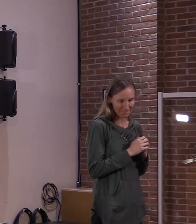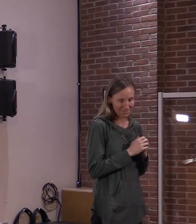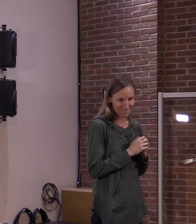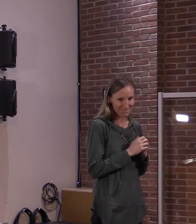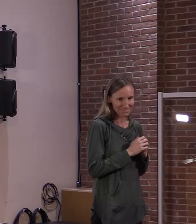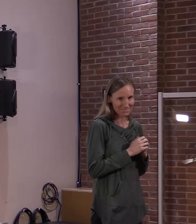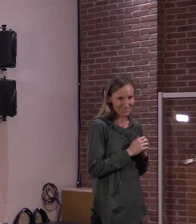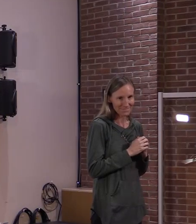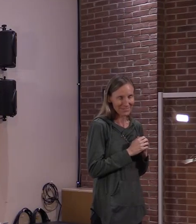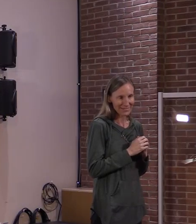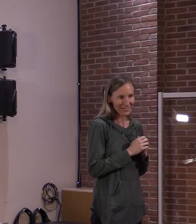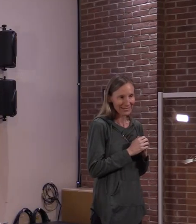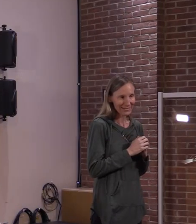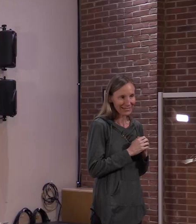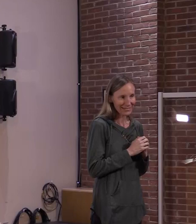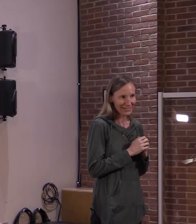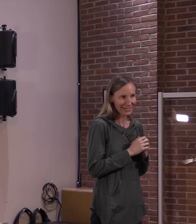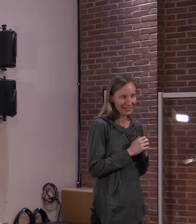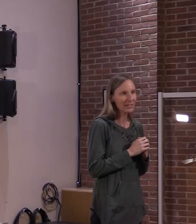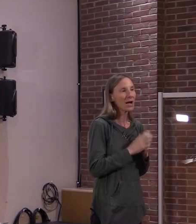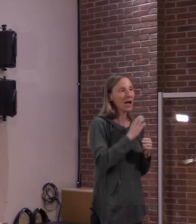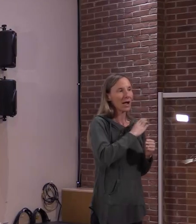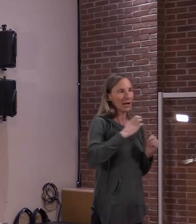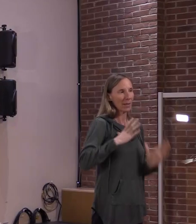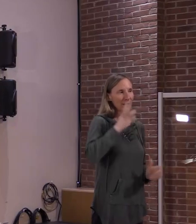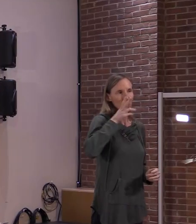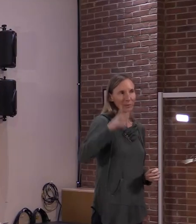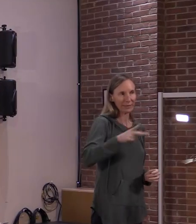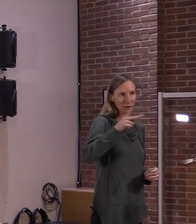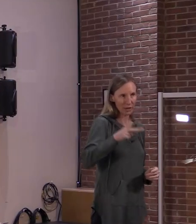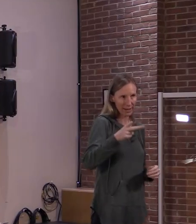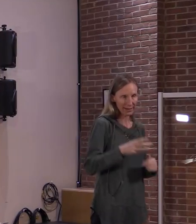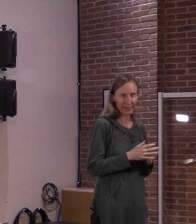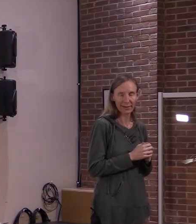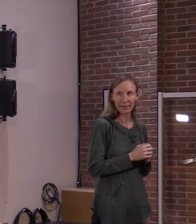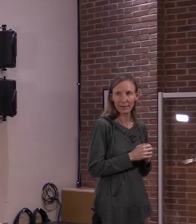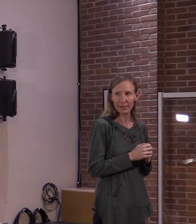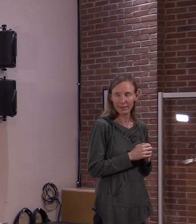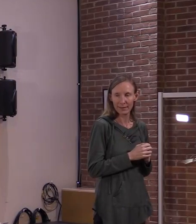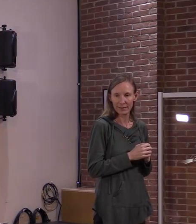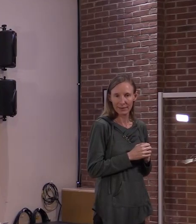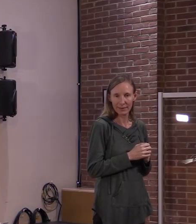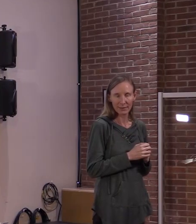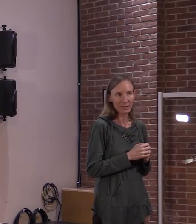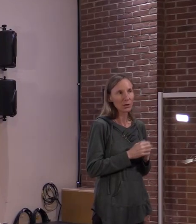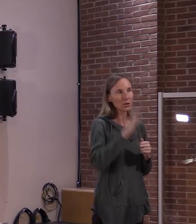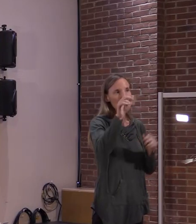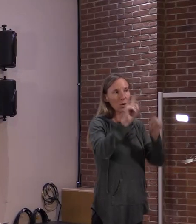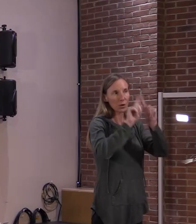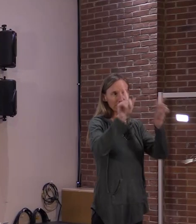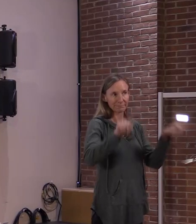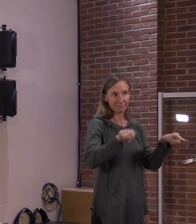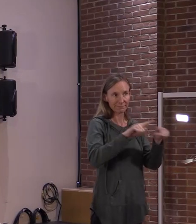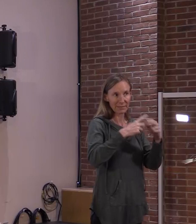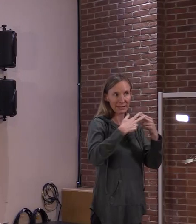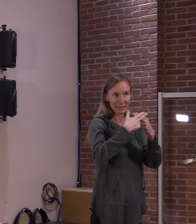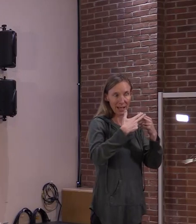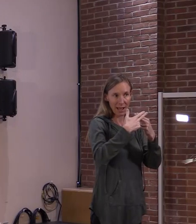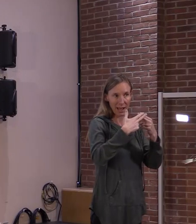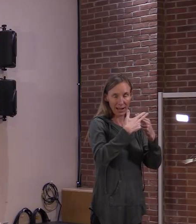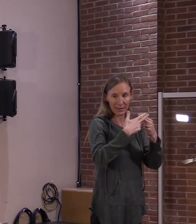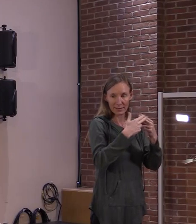Yes, I believe this is a question for Commissioner Pichet. On your Vermont Forward slide, the progress to